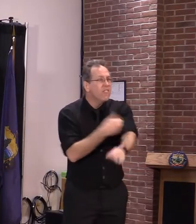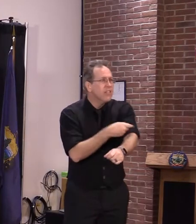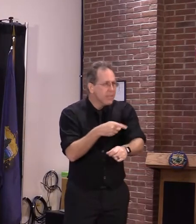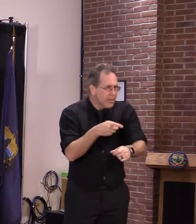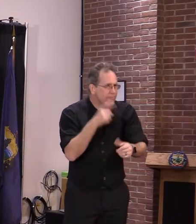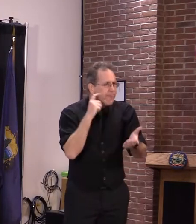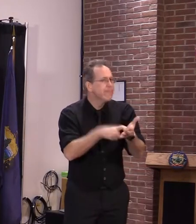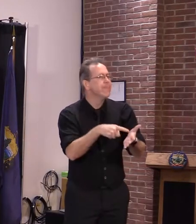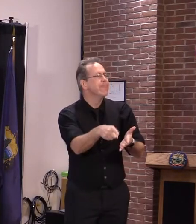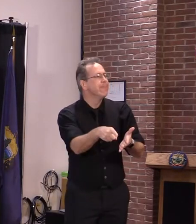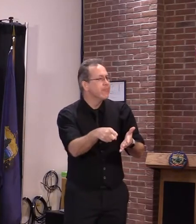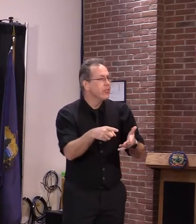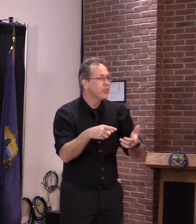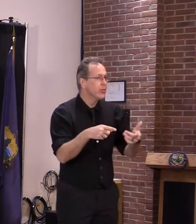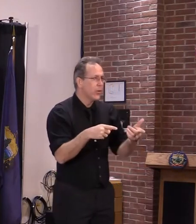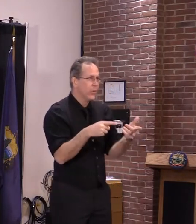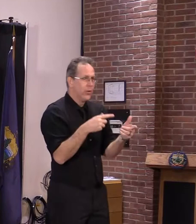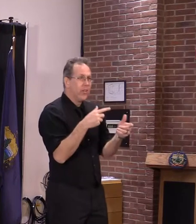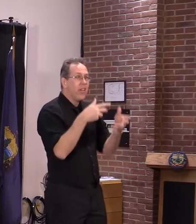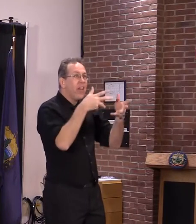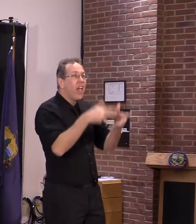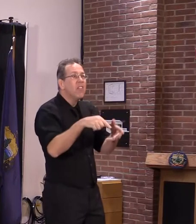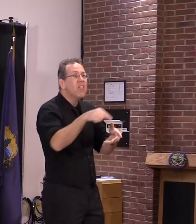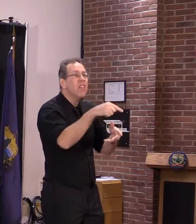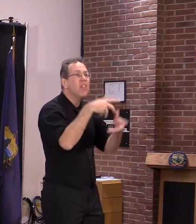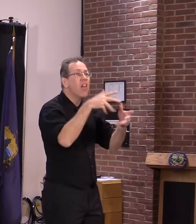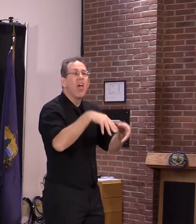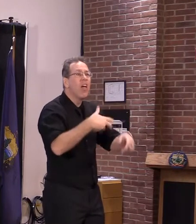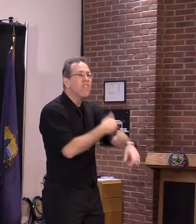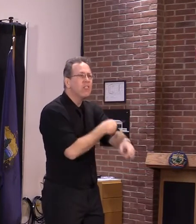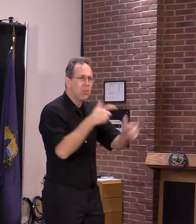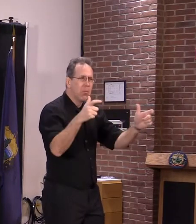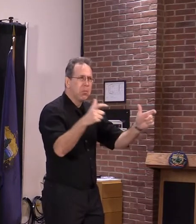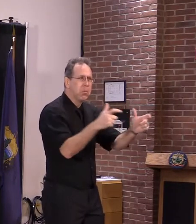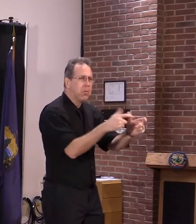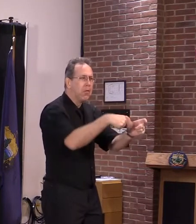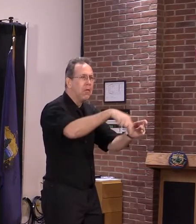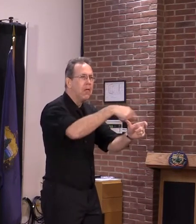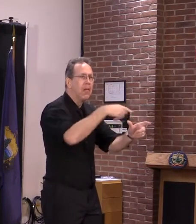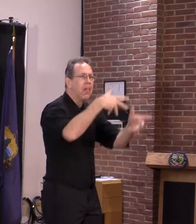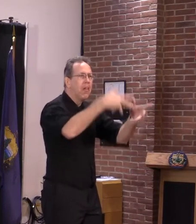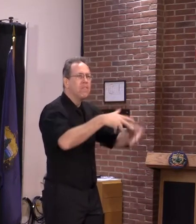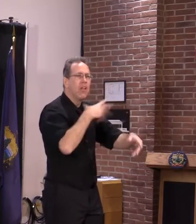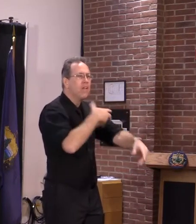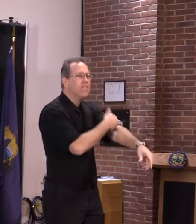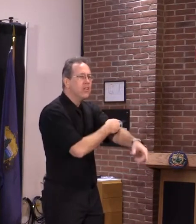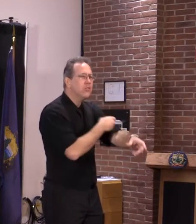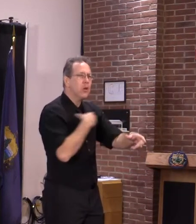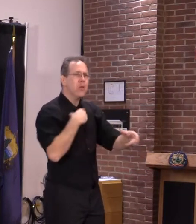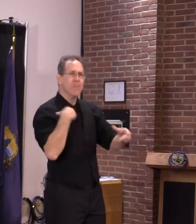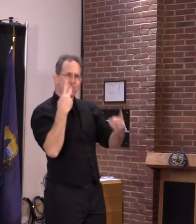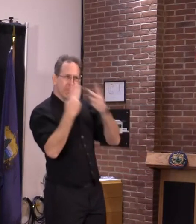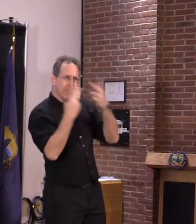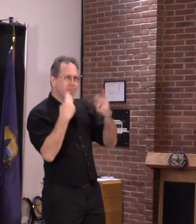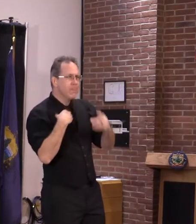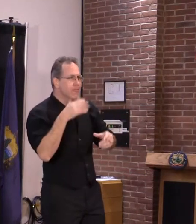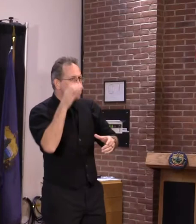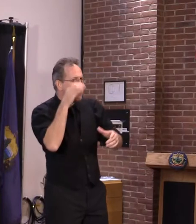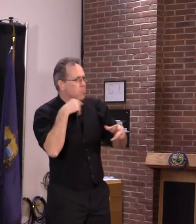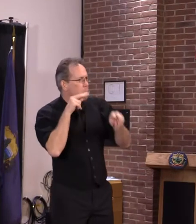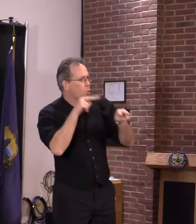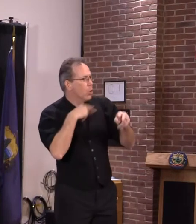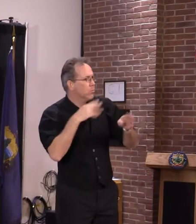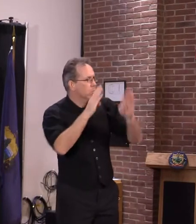need to start a fresh series. So I think they are hearing the message. And to sort of synthesize both your questions into